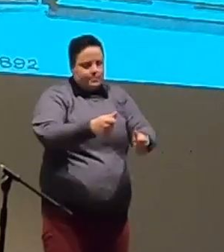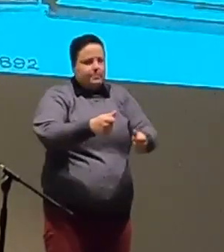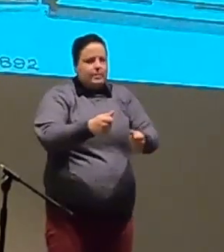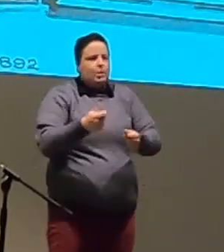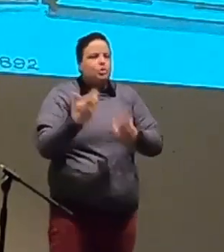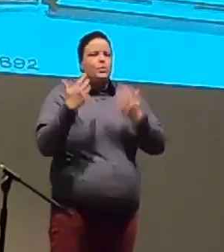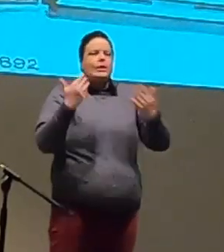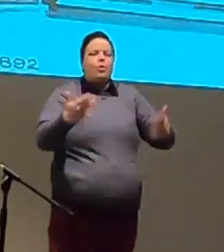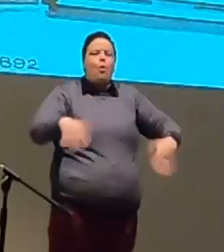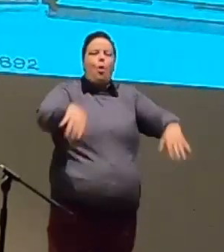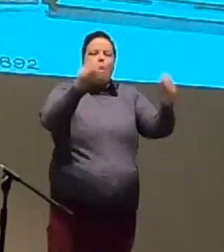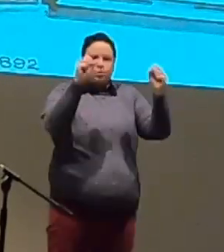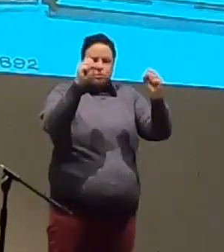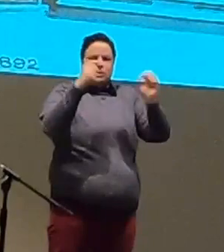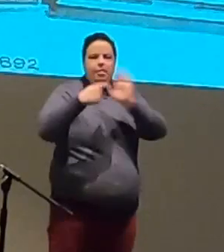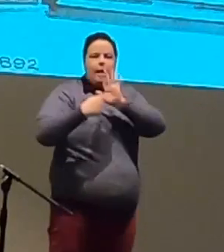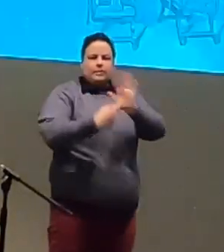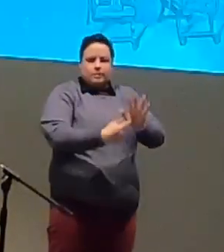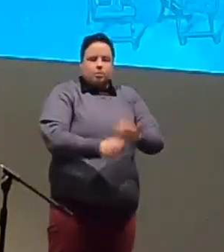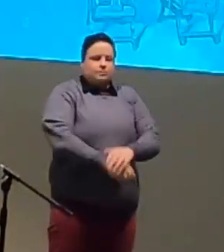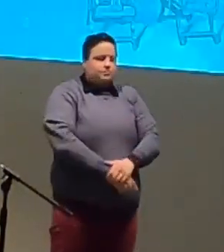order to host this exhibition.